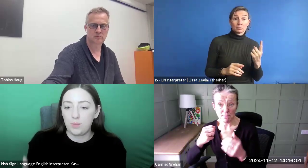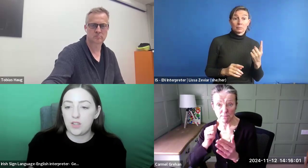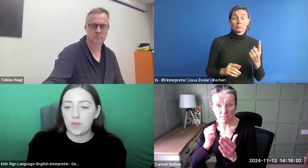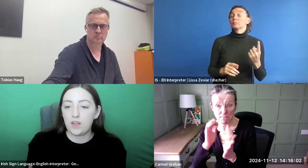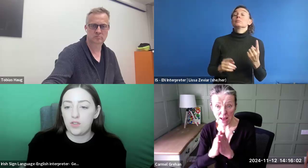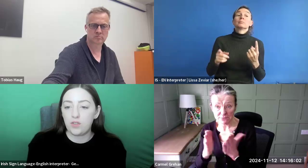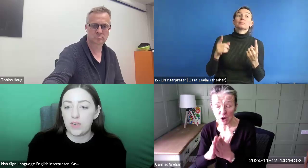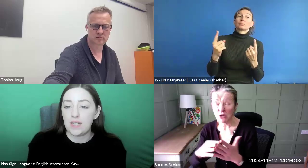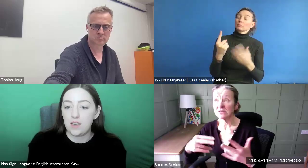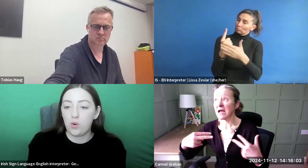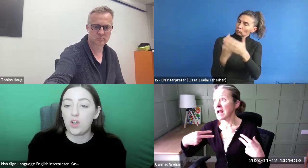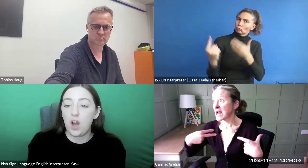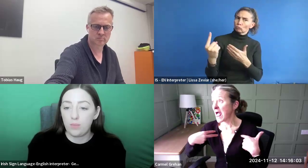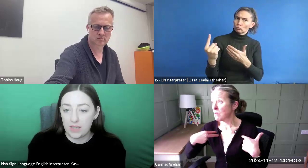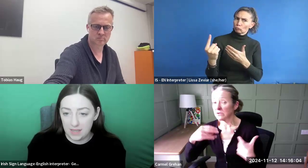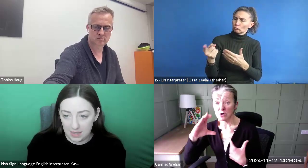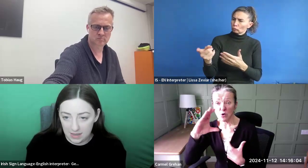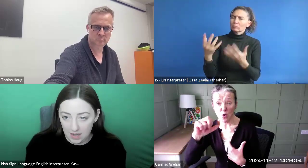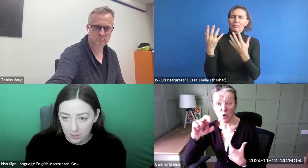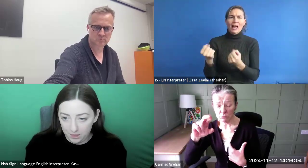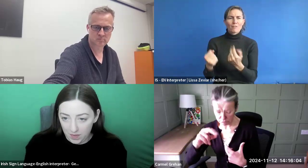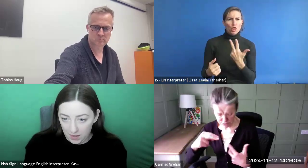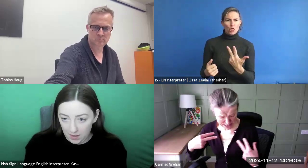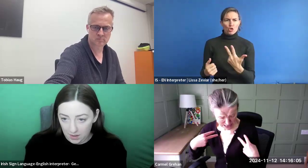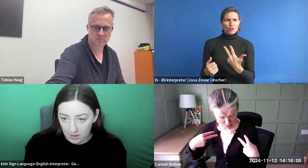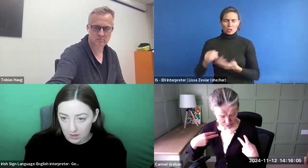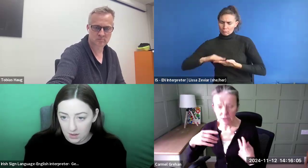students to build up their 3 core competencies.